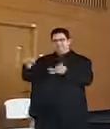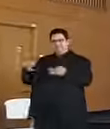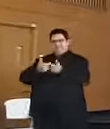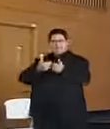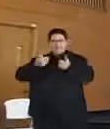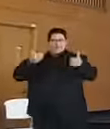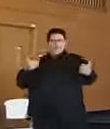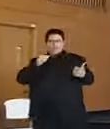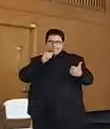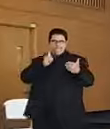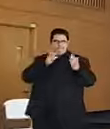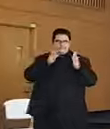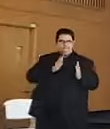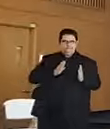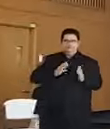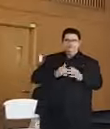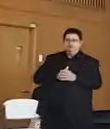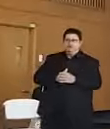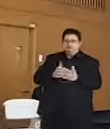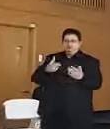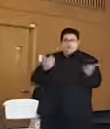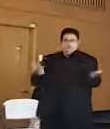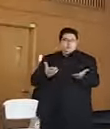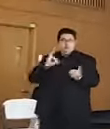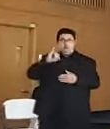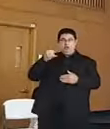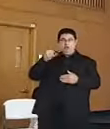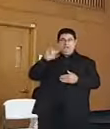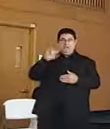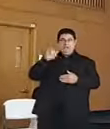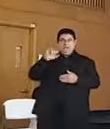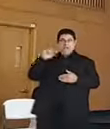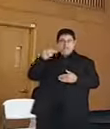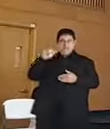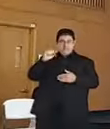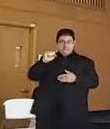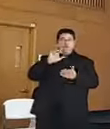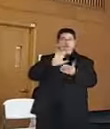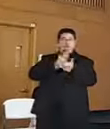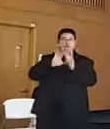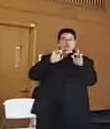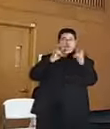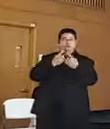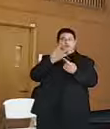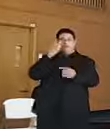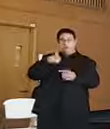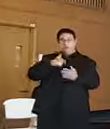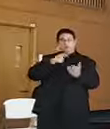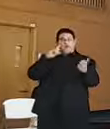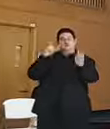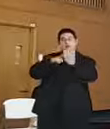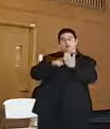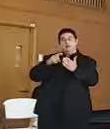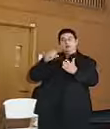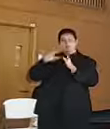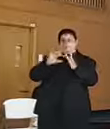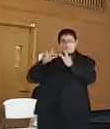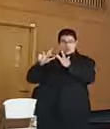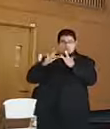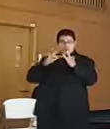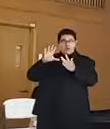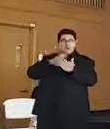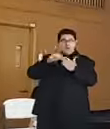And I'm here in the Jennings School District because we need to recognize that online learning, virtual education